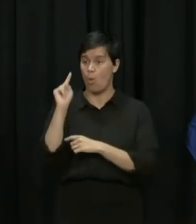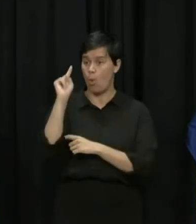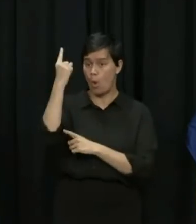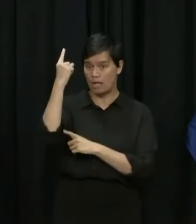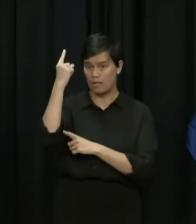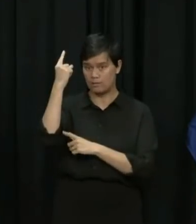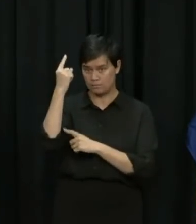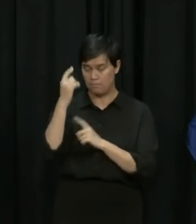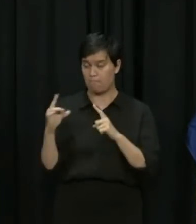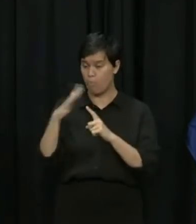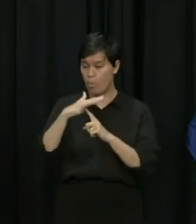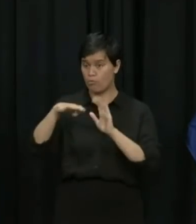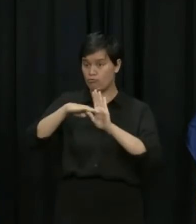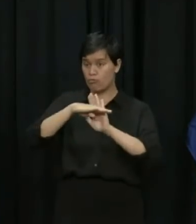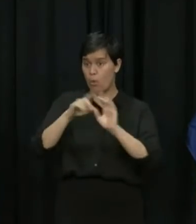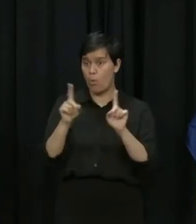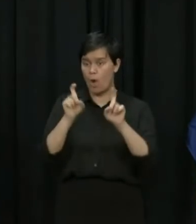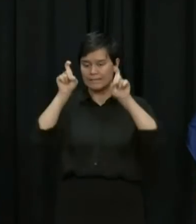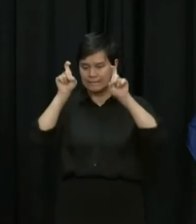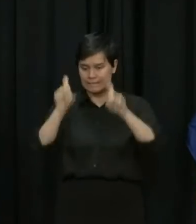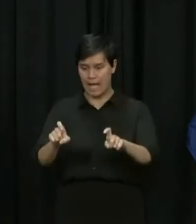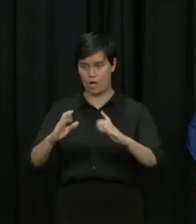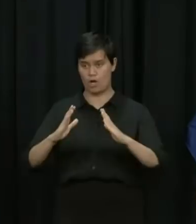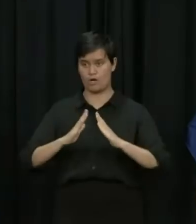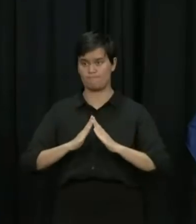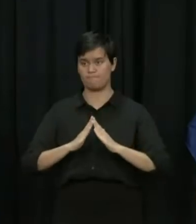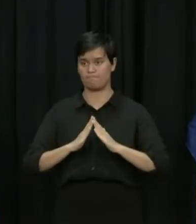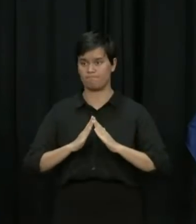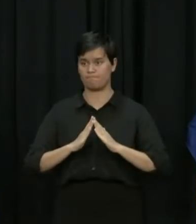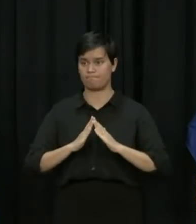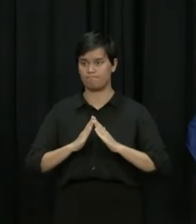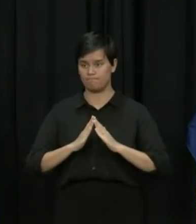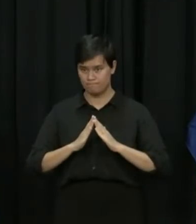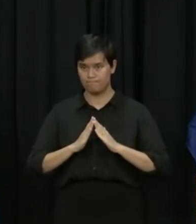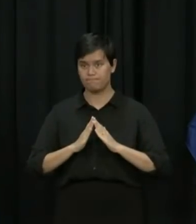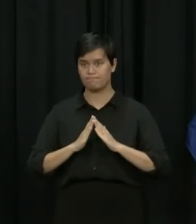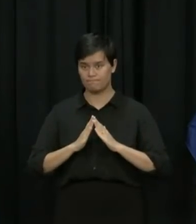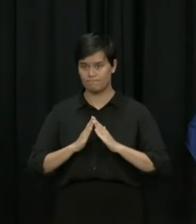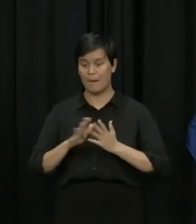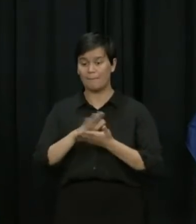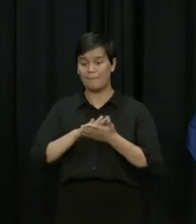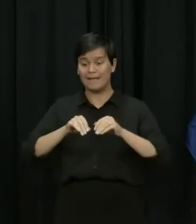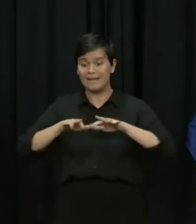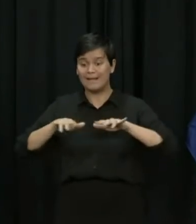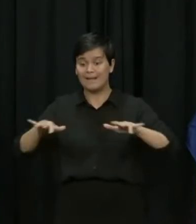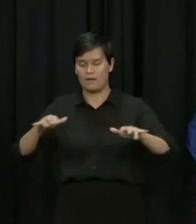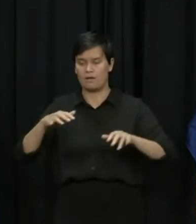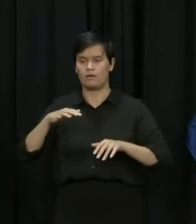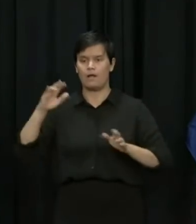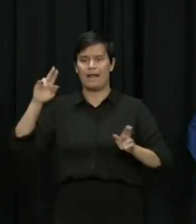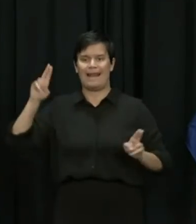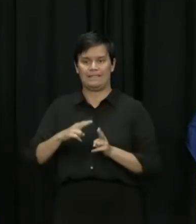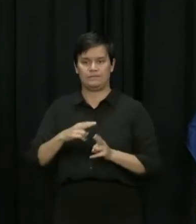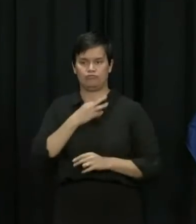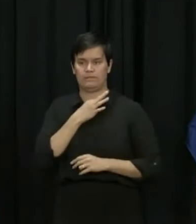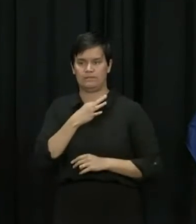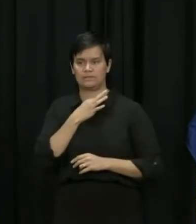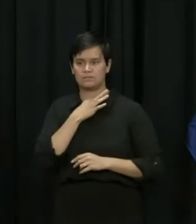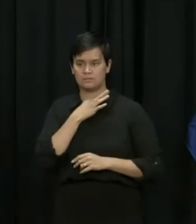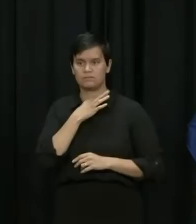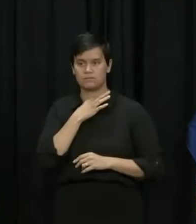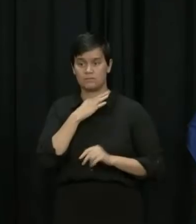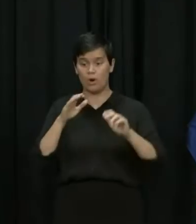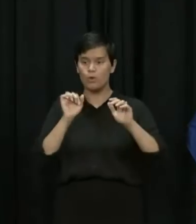do is to stay home to avoid any risk of spread. That means staying in your bubble other than